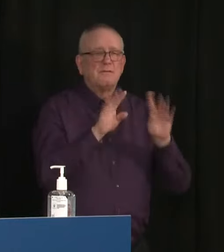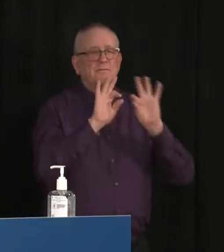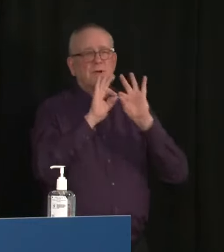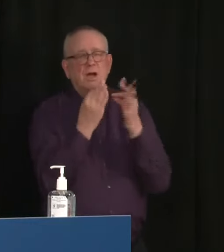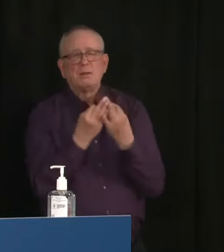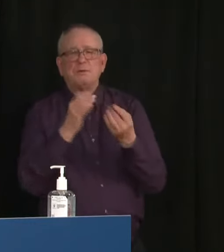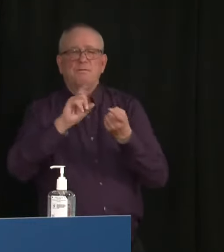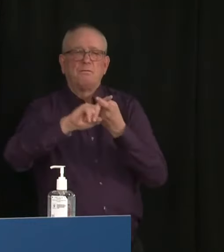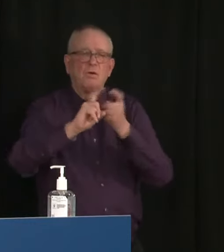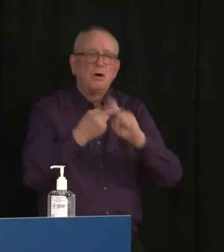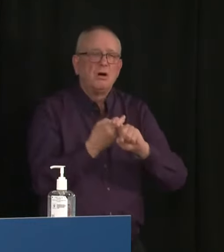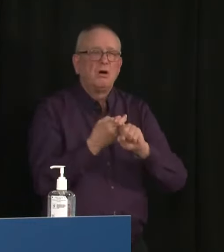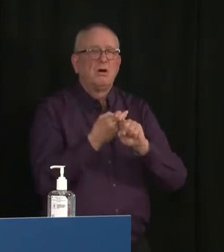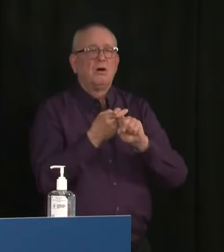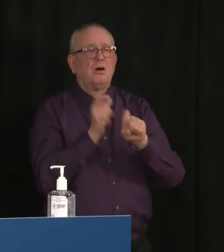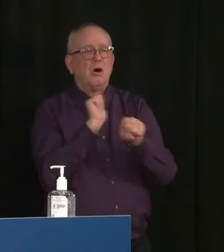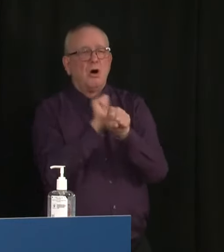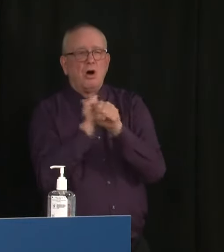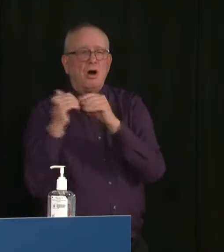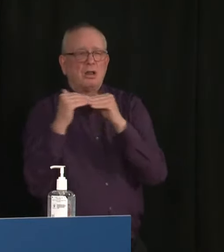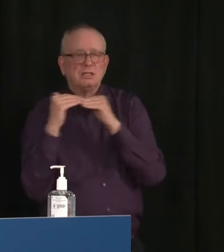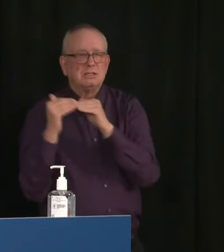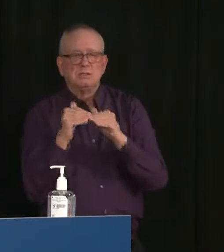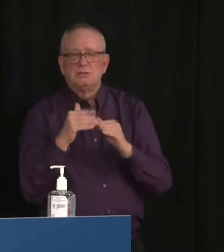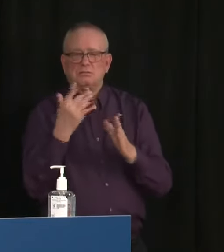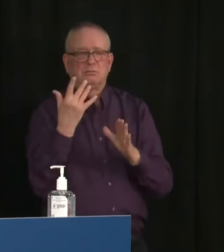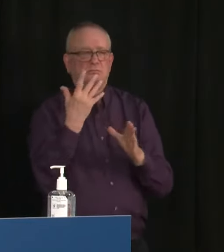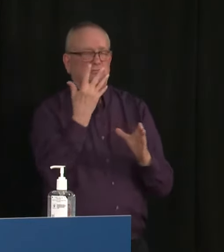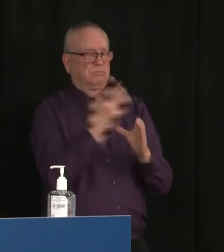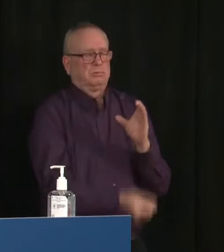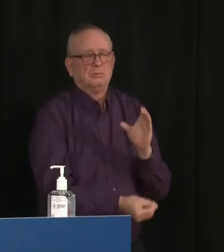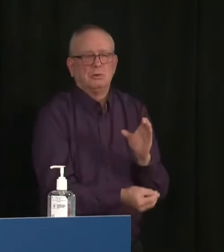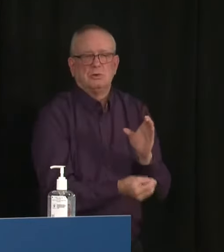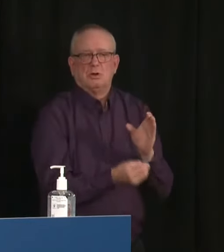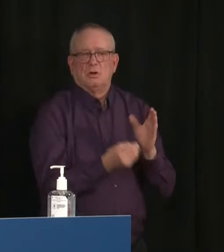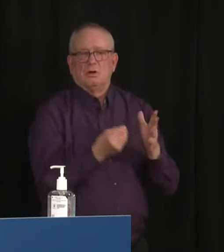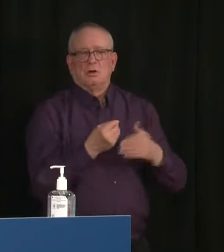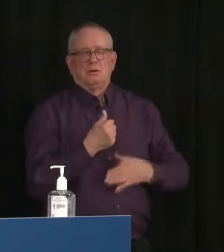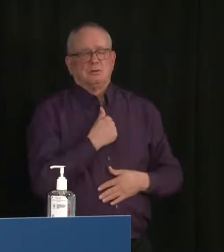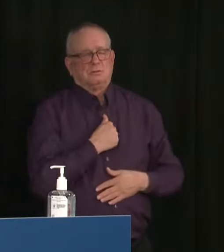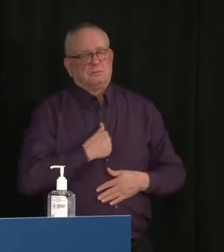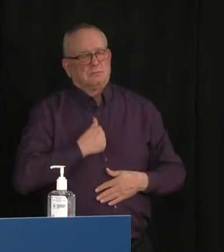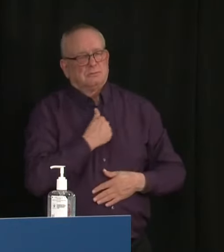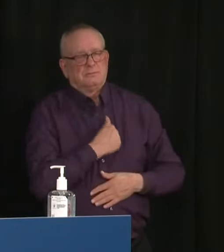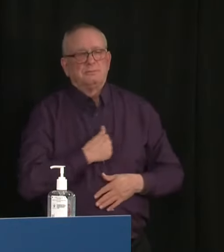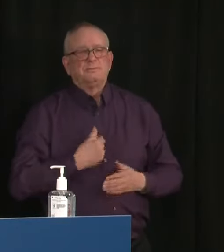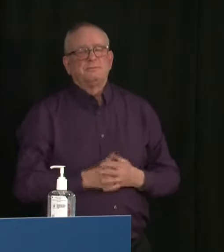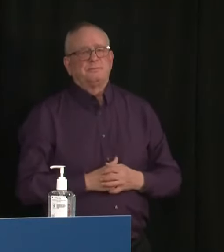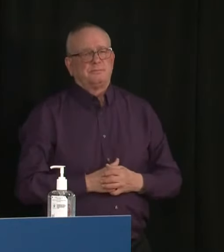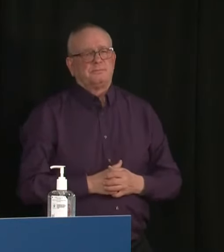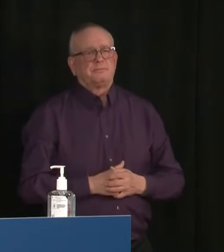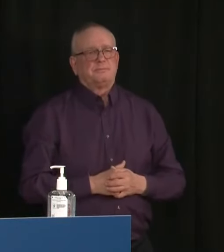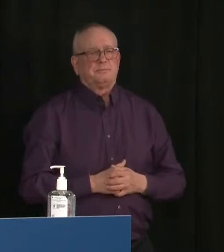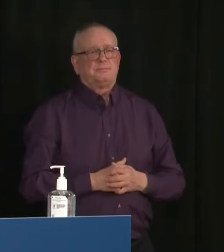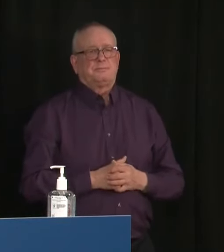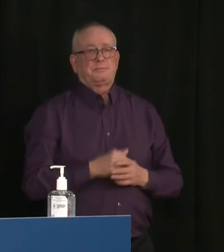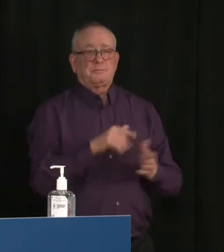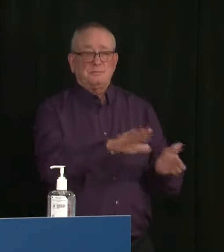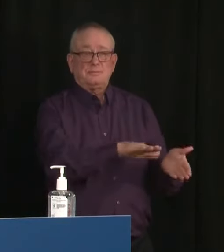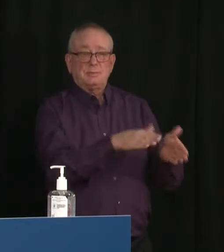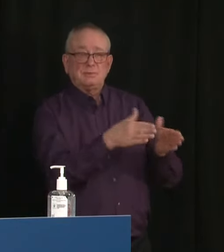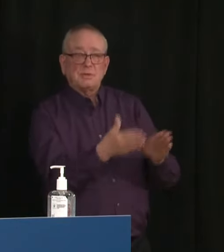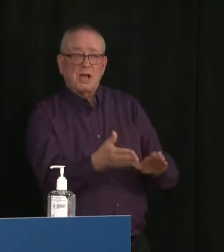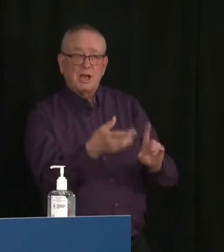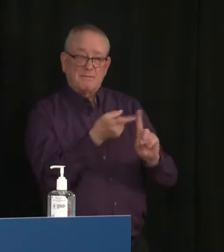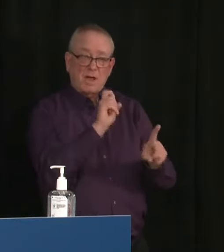individuals, and anyone who has lost someone they cared about due to any cause. These deaths due to COVID-19 represent